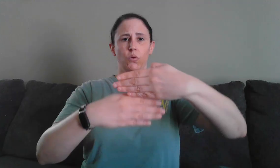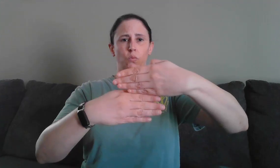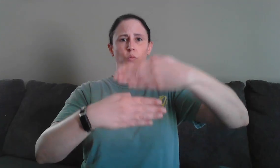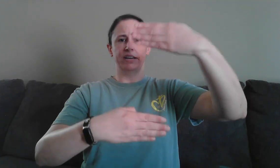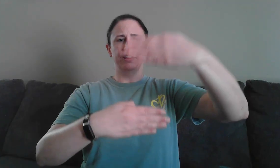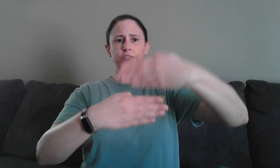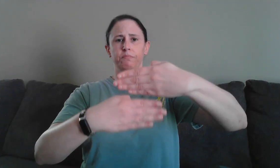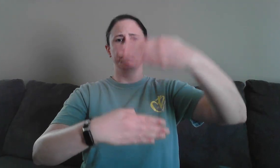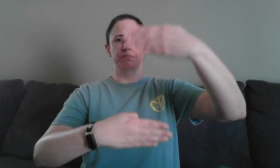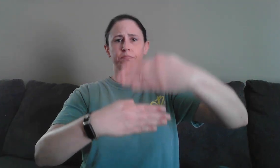Window,